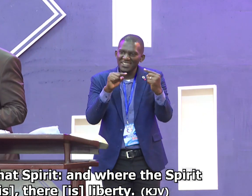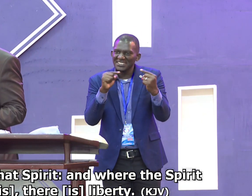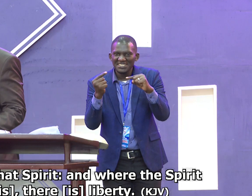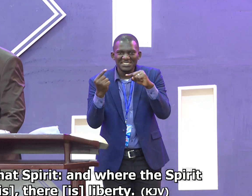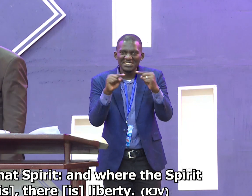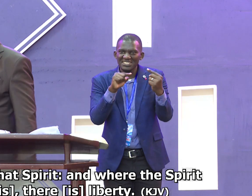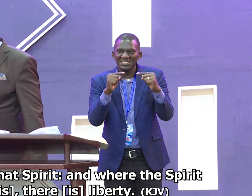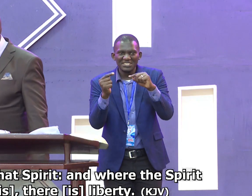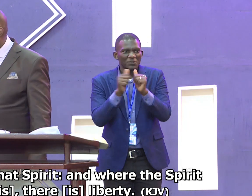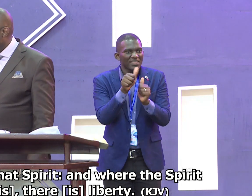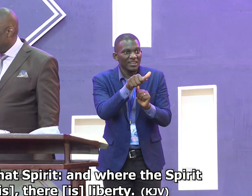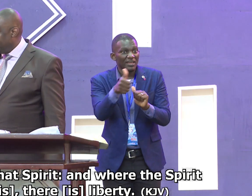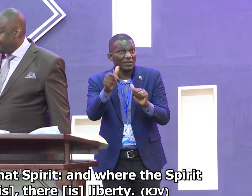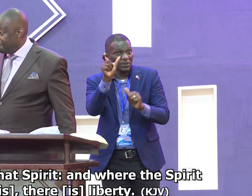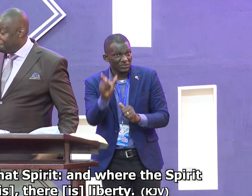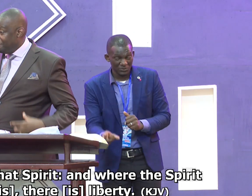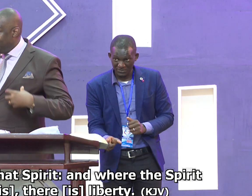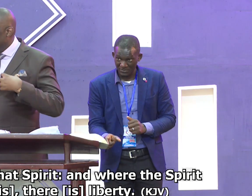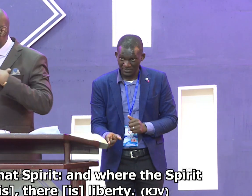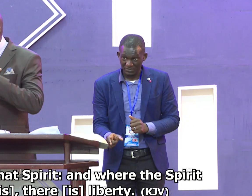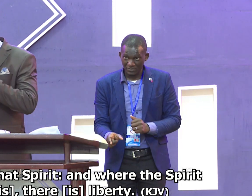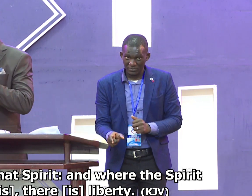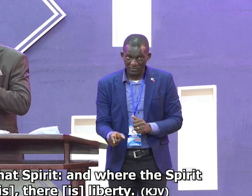are conversing into another kind of